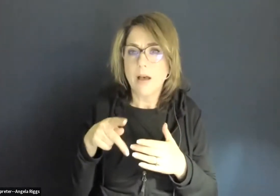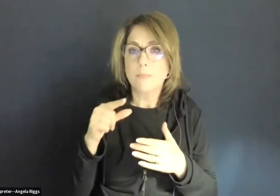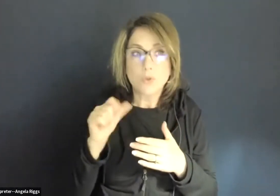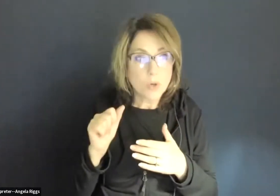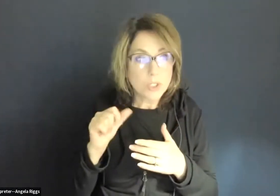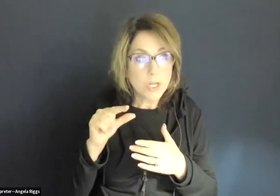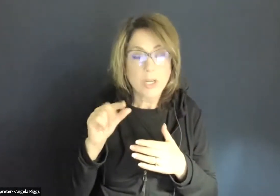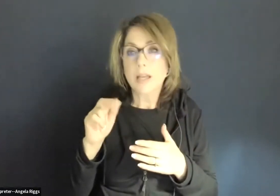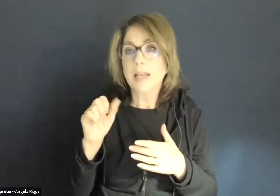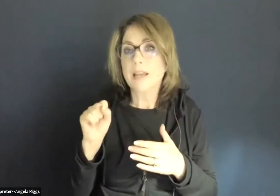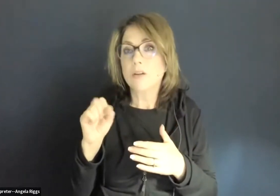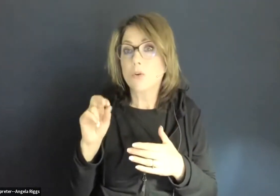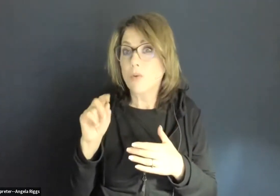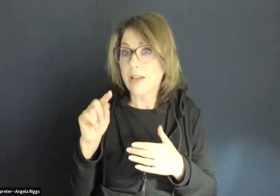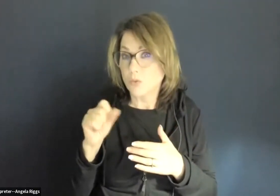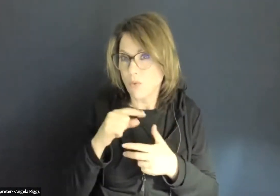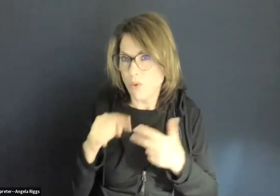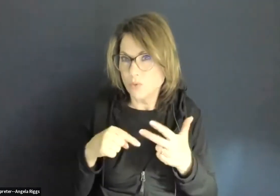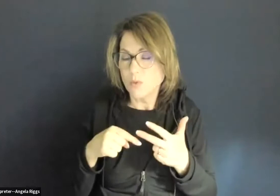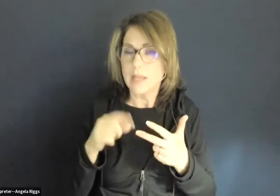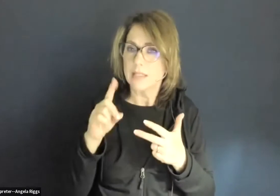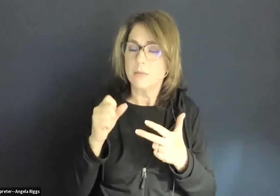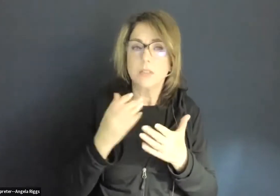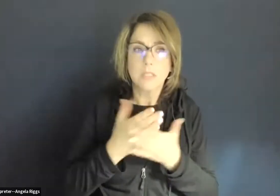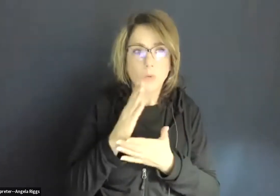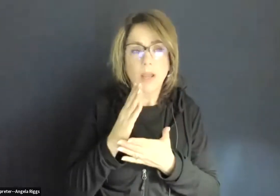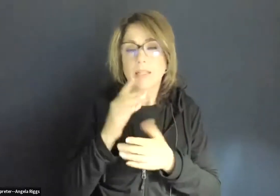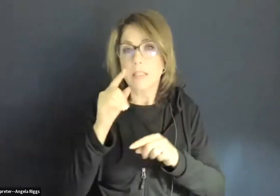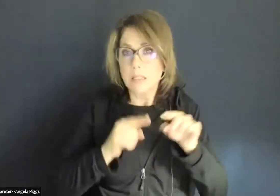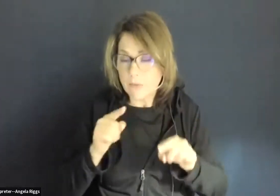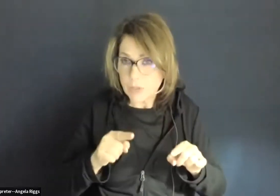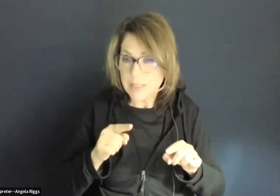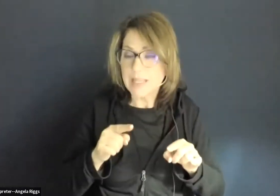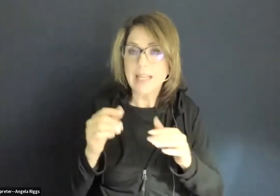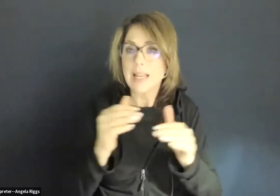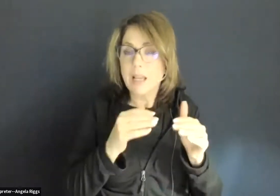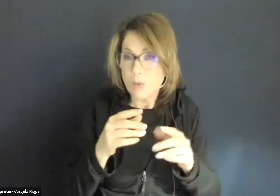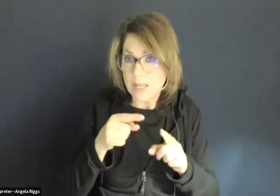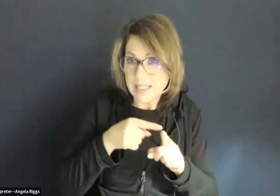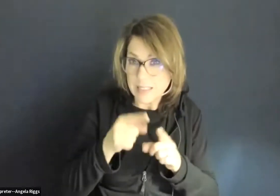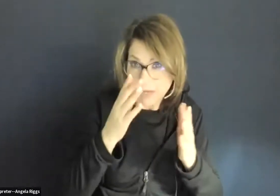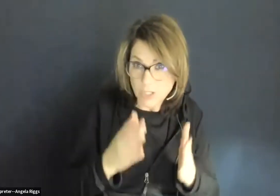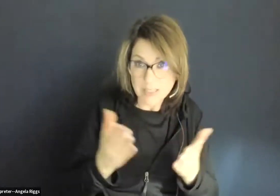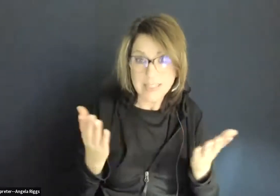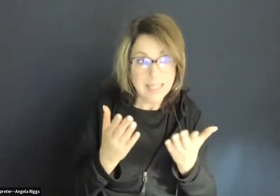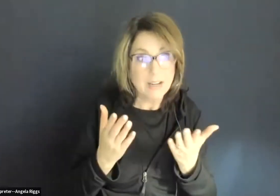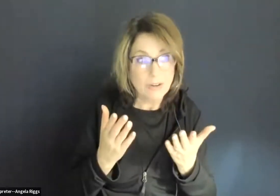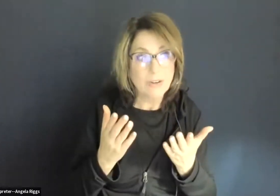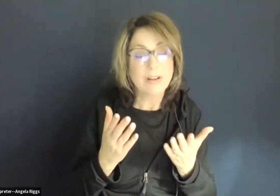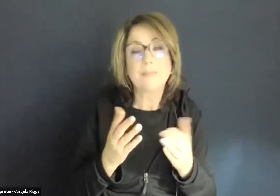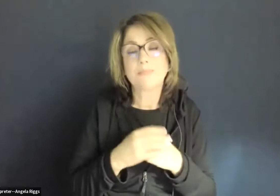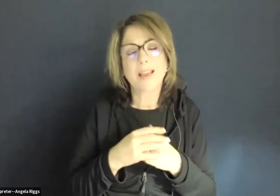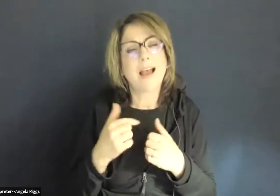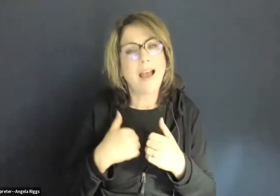as a disability rights, diversity and equity specialist here at Disability Link, what I try to do is